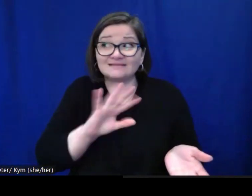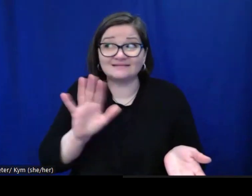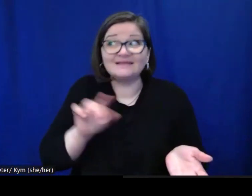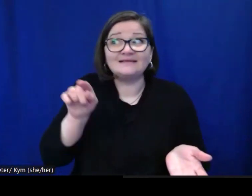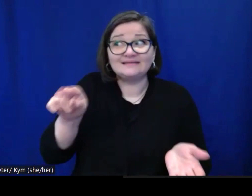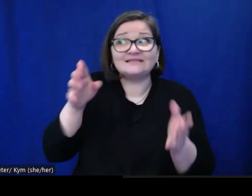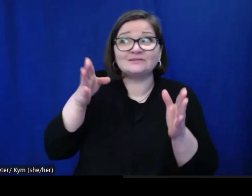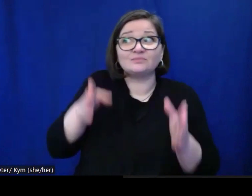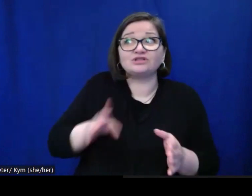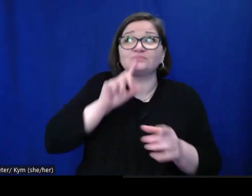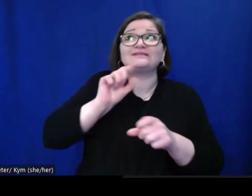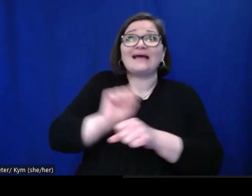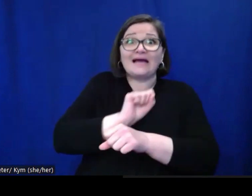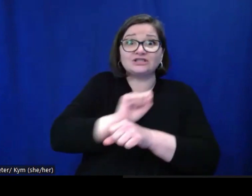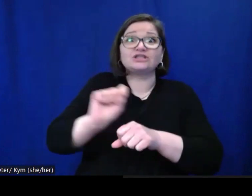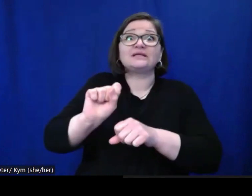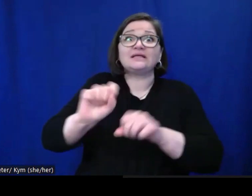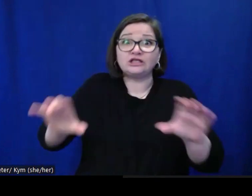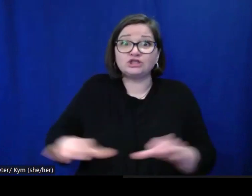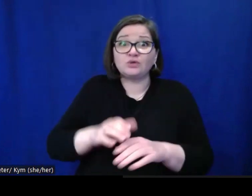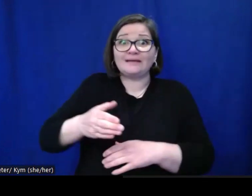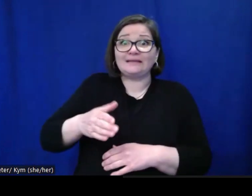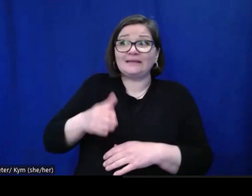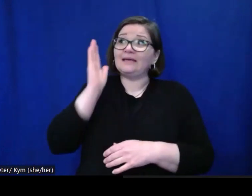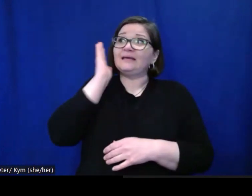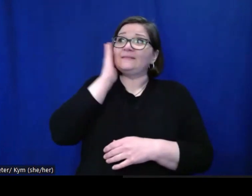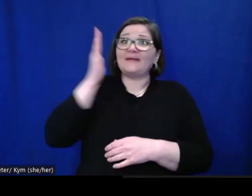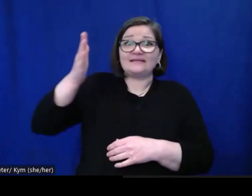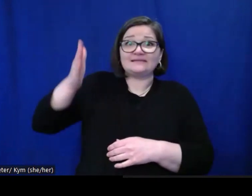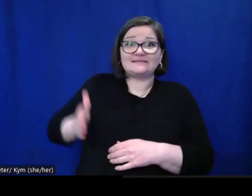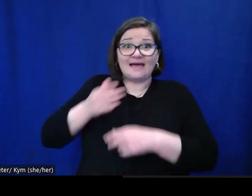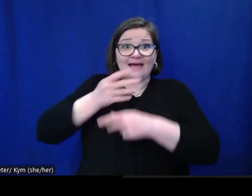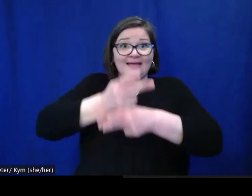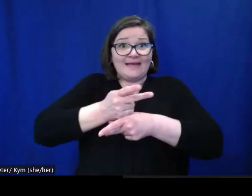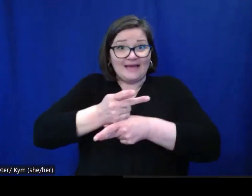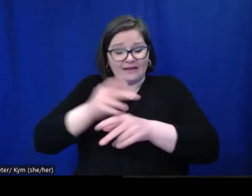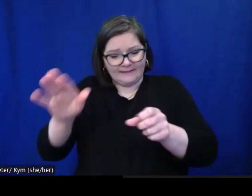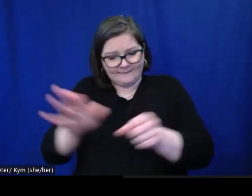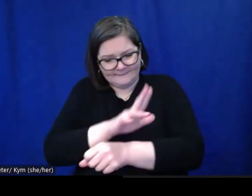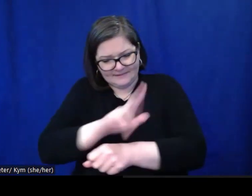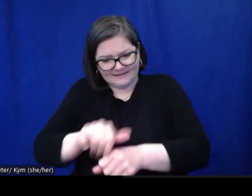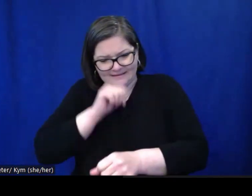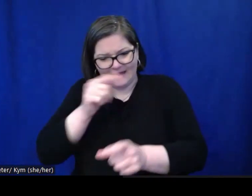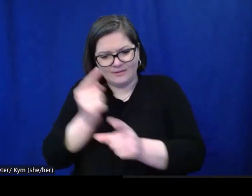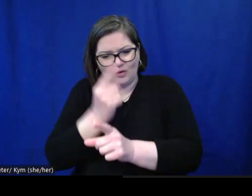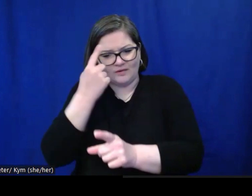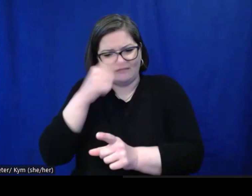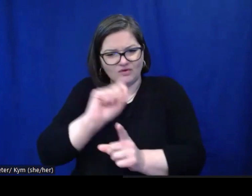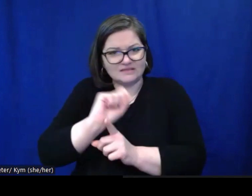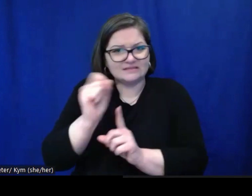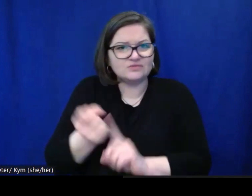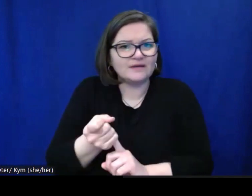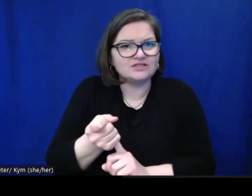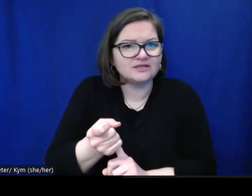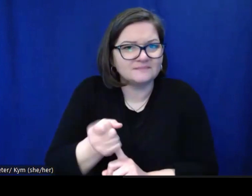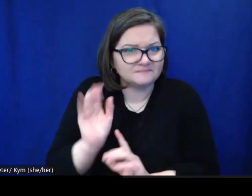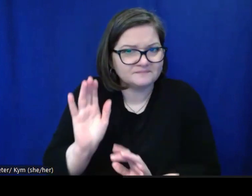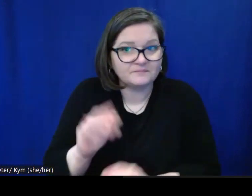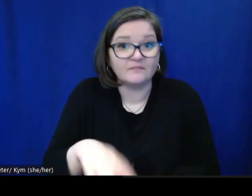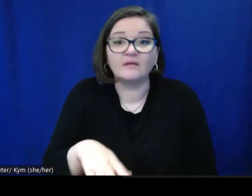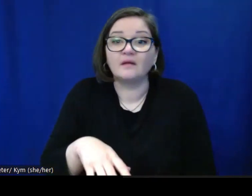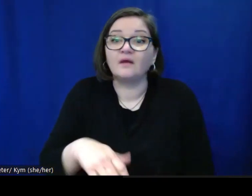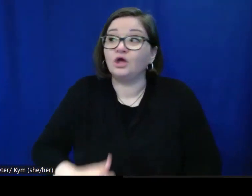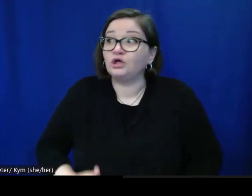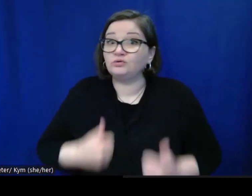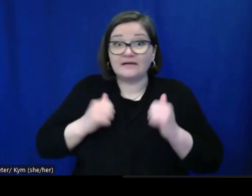somebody actually doing bedside care, totally inappropriate to the situation. Residents